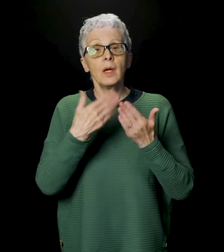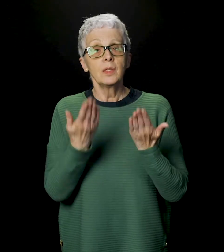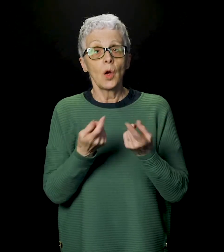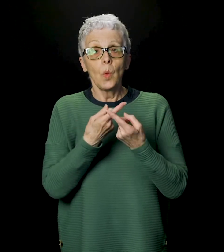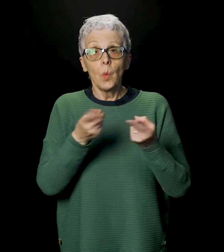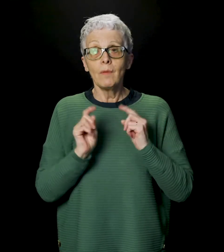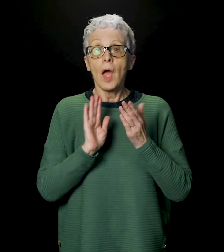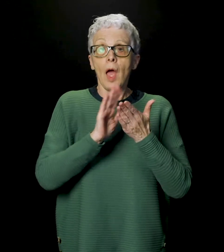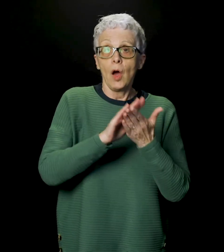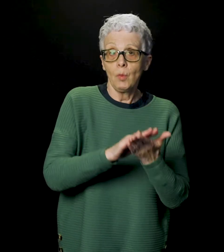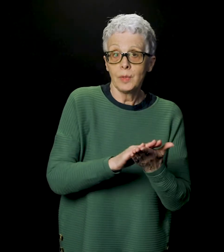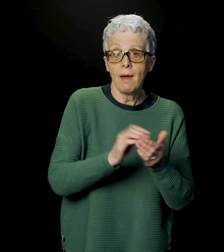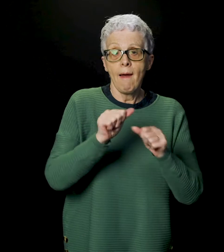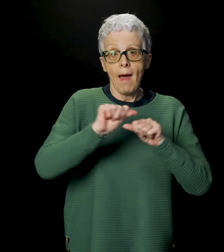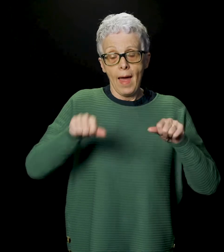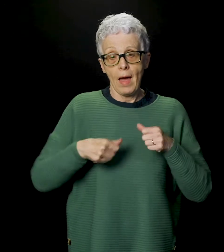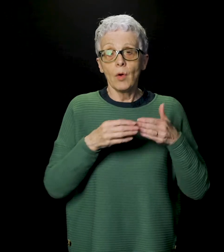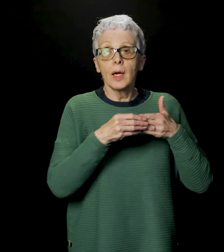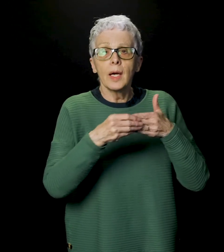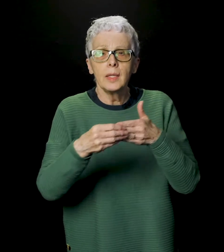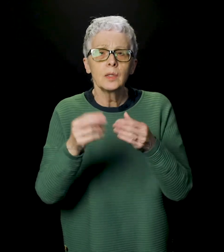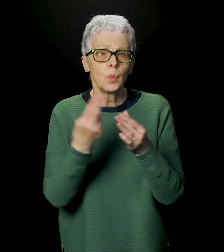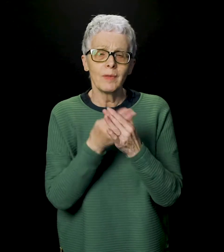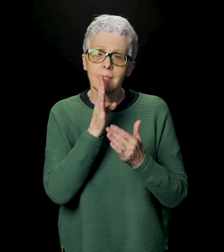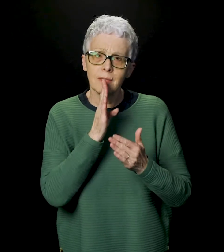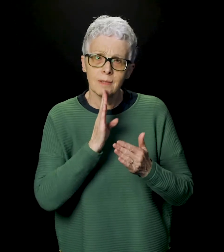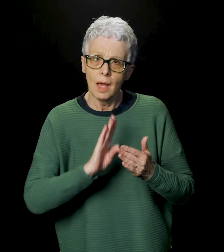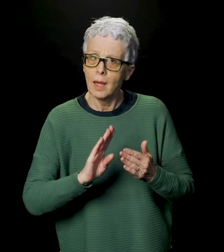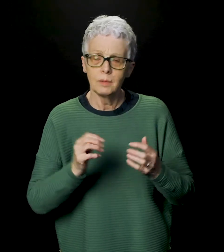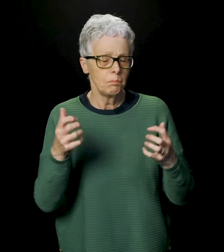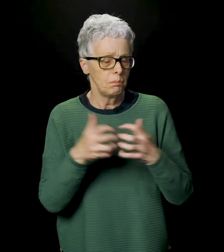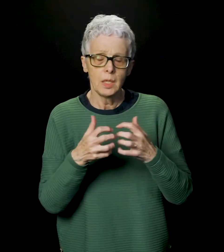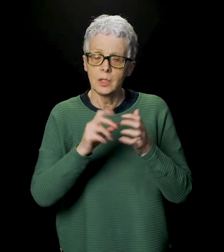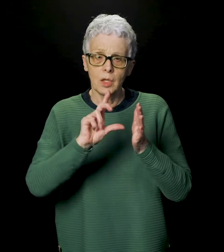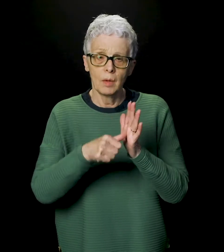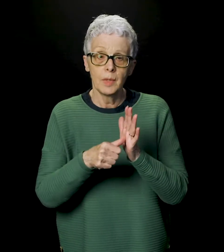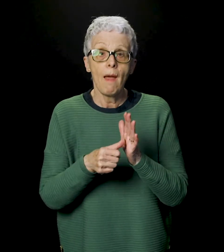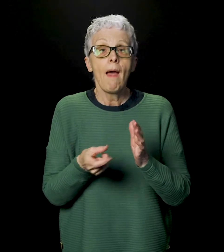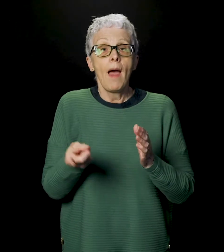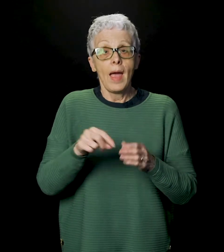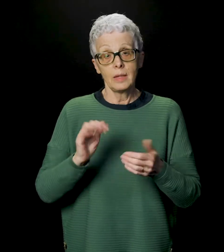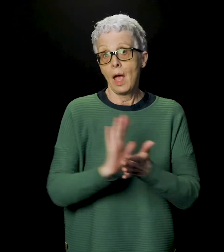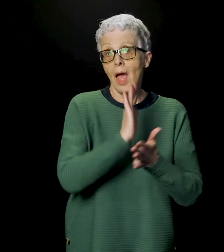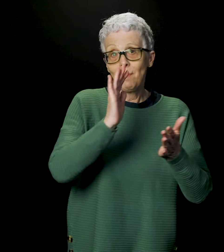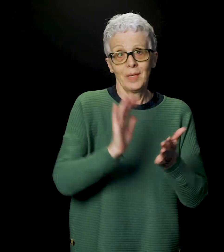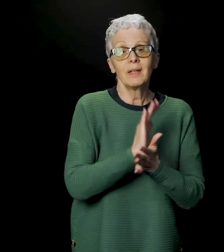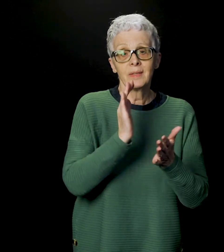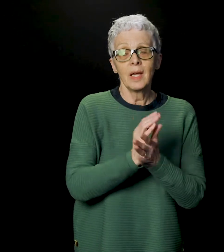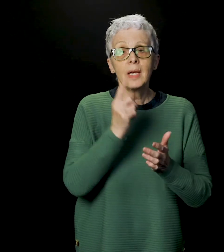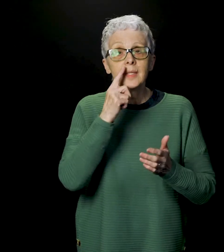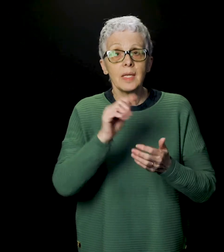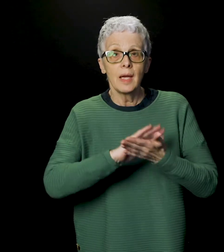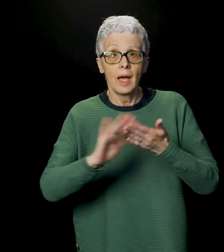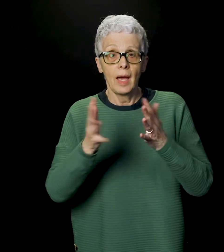our leaders with a great deal of sorrow in many cases, as well as joys in seeing the